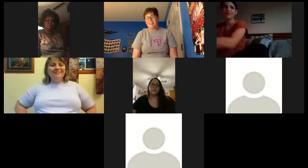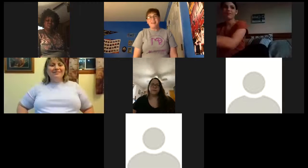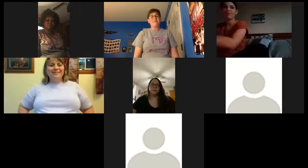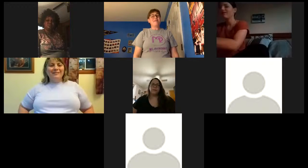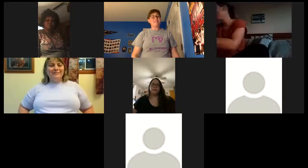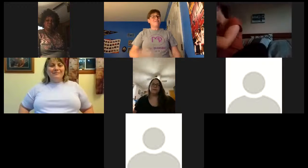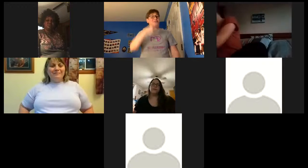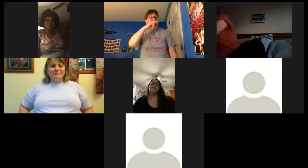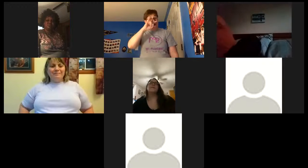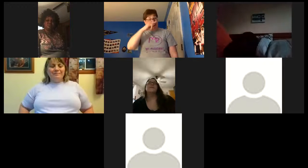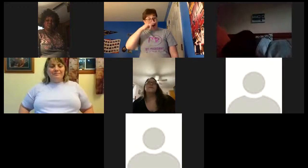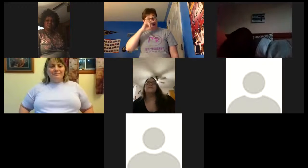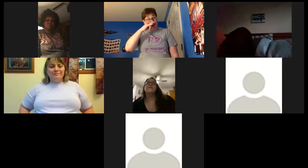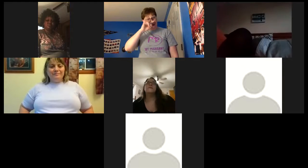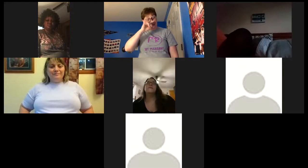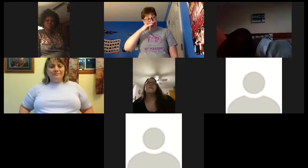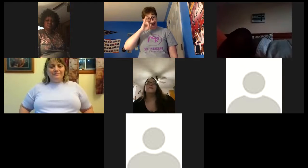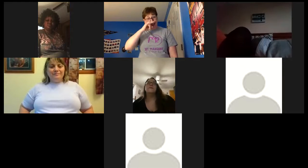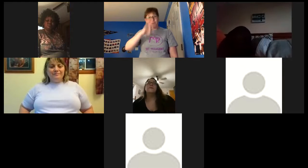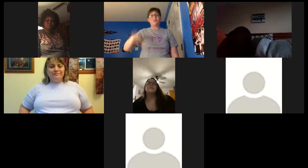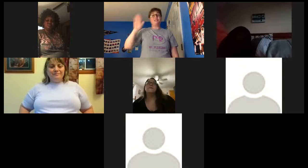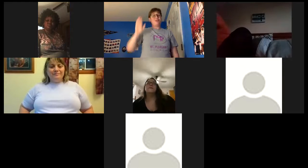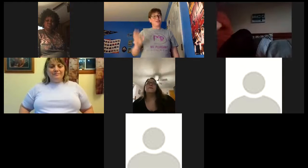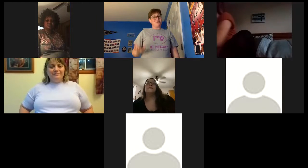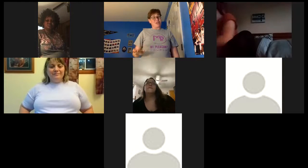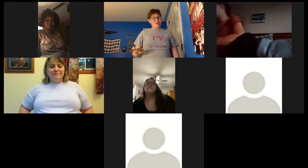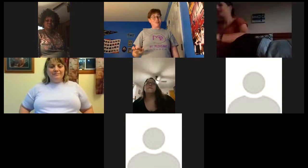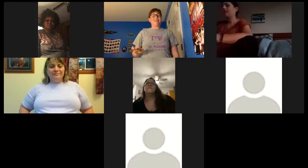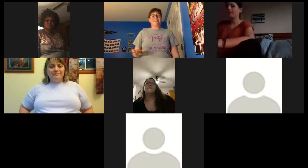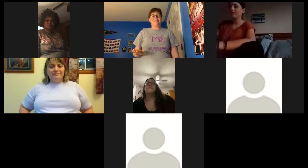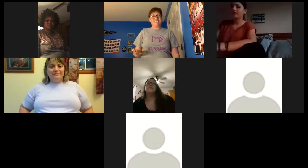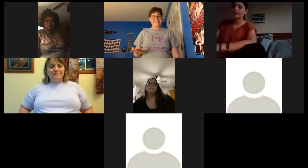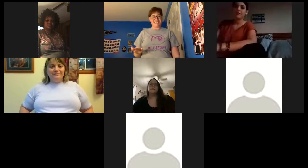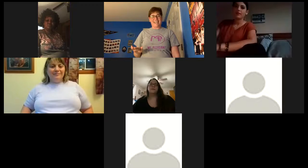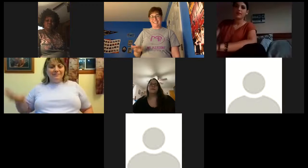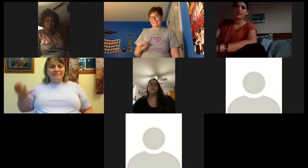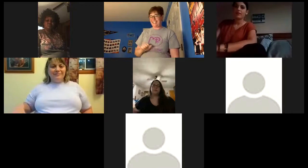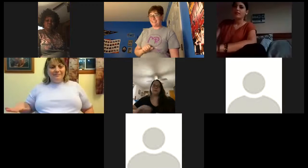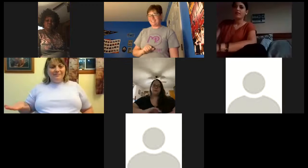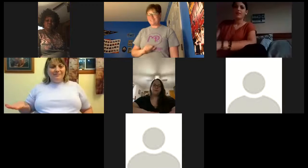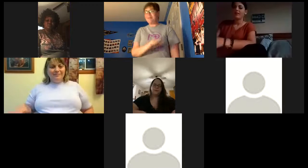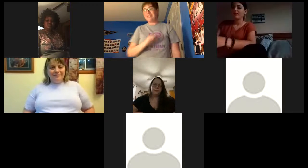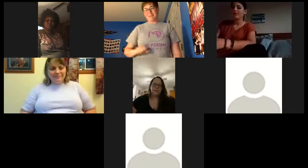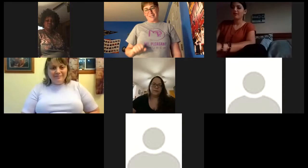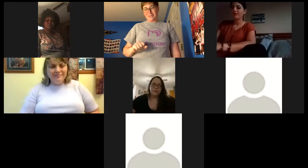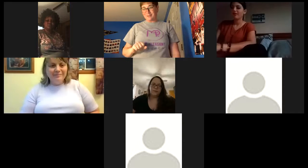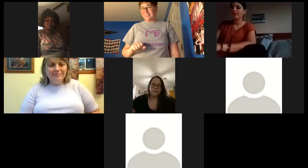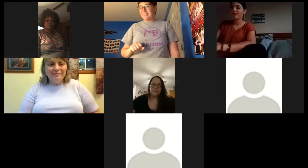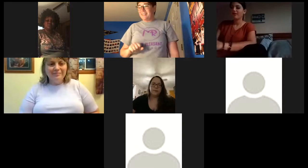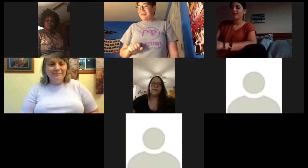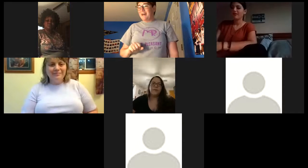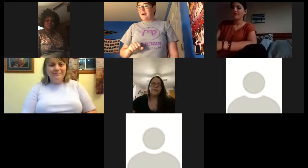So anyways, if you don't want to talk about a runny, snotty nose, you can just do child instead. So totally up to